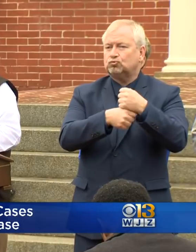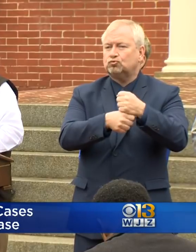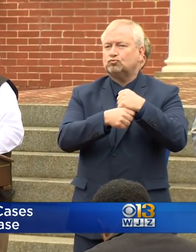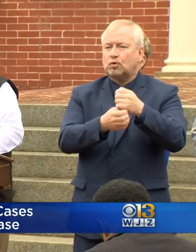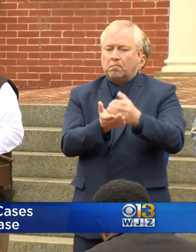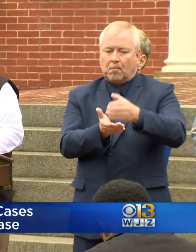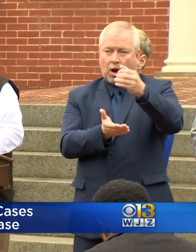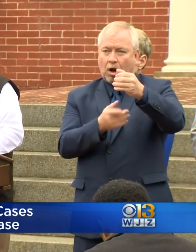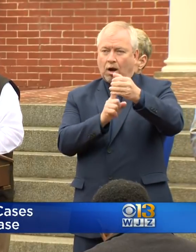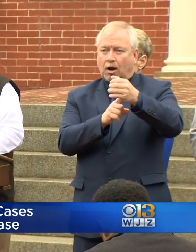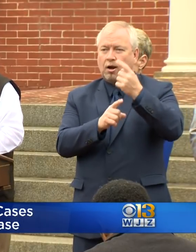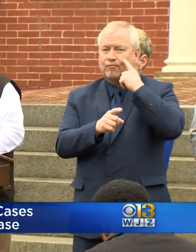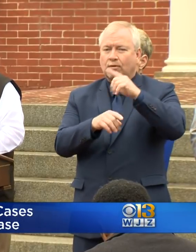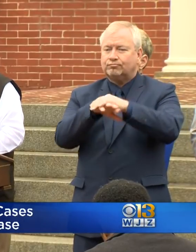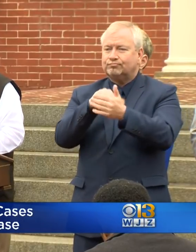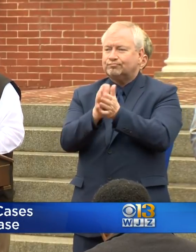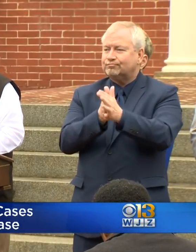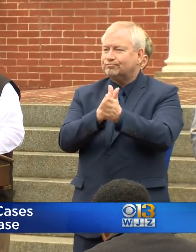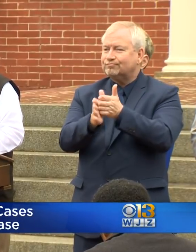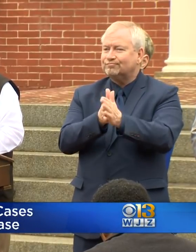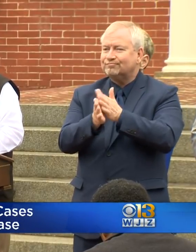for the local communities.